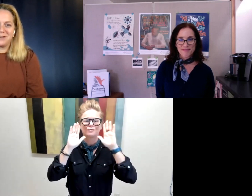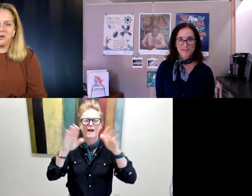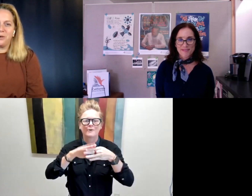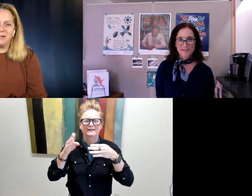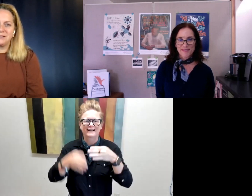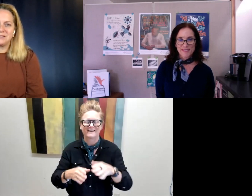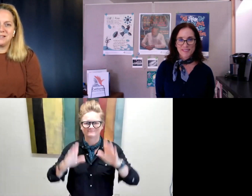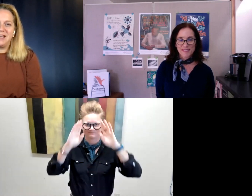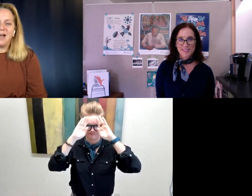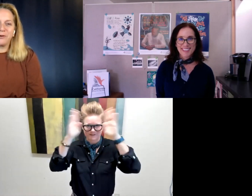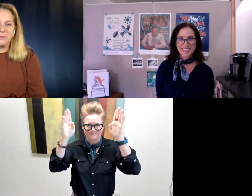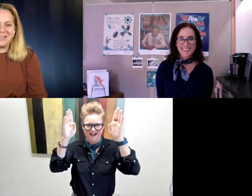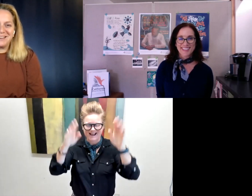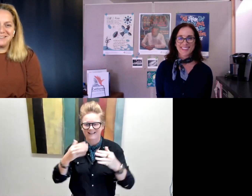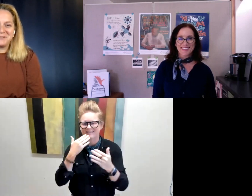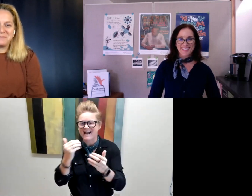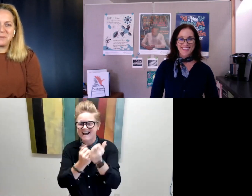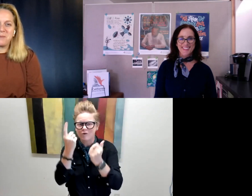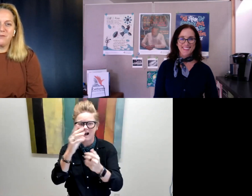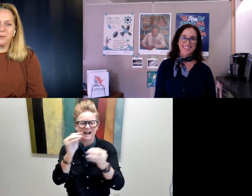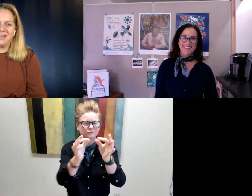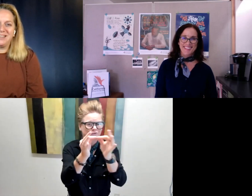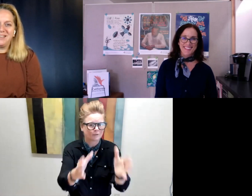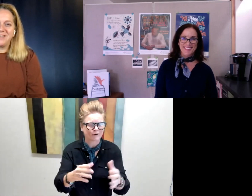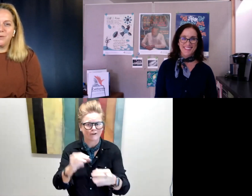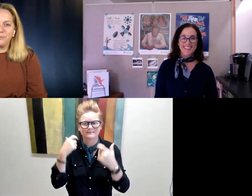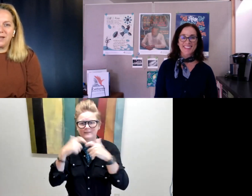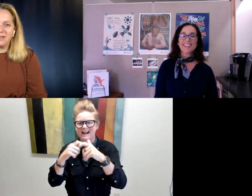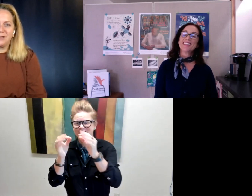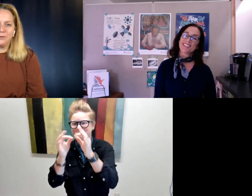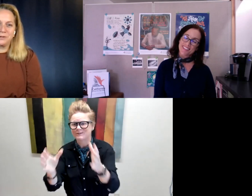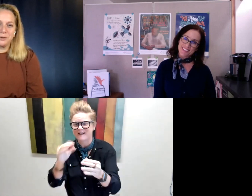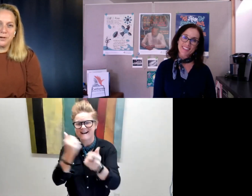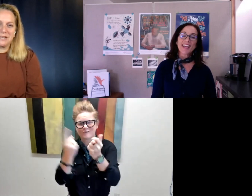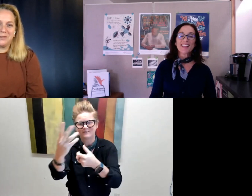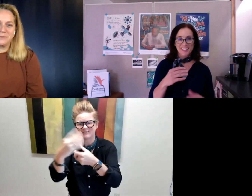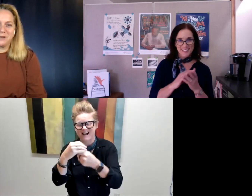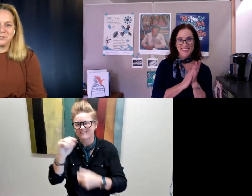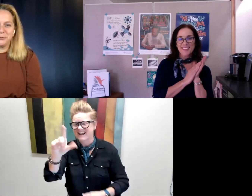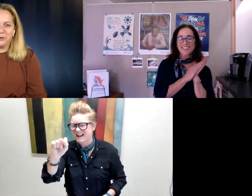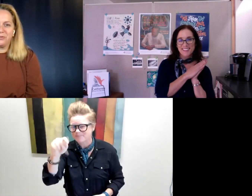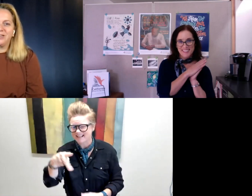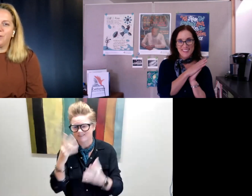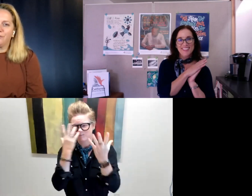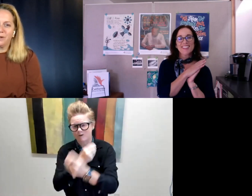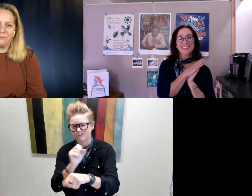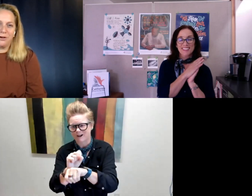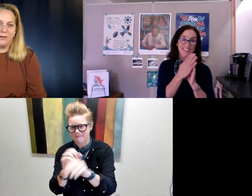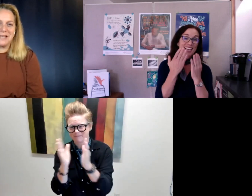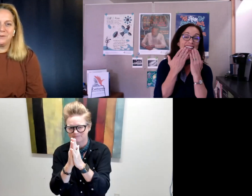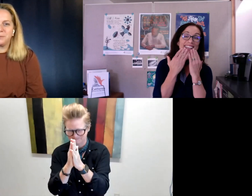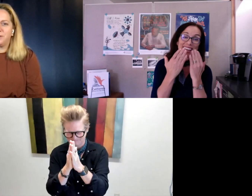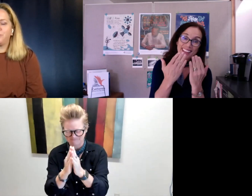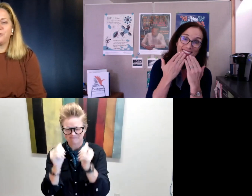great questions and comments. Have a great weekend. Bye, everybody. Thank you, everybody. Thank you, the interpreters. Thank you, Spanish interpreter. Thank you,